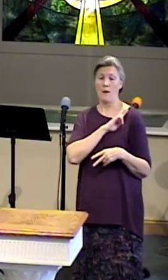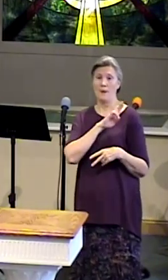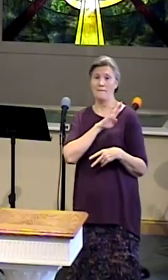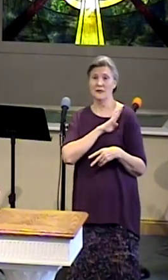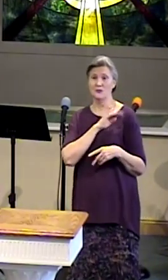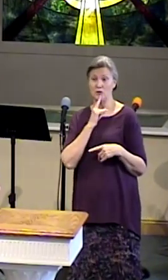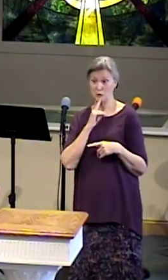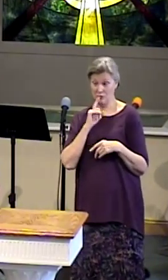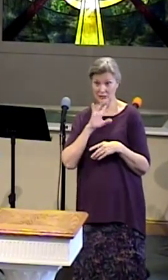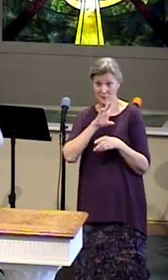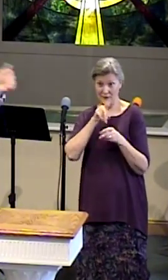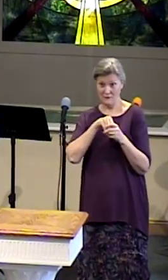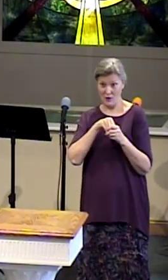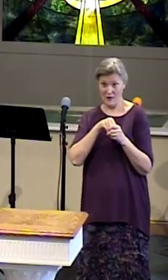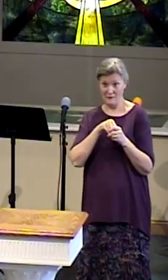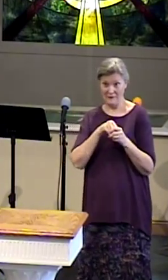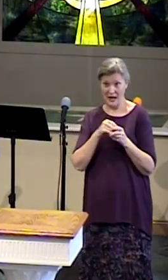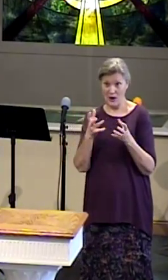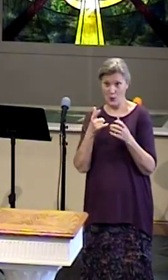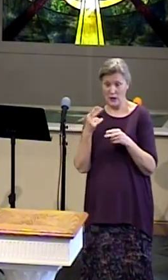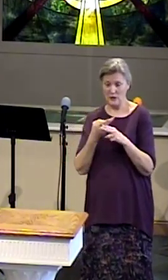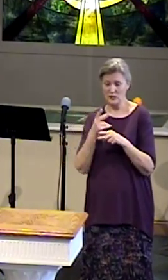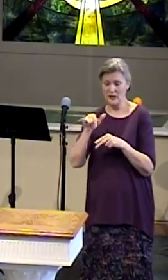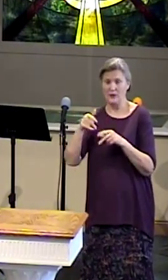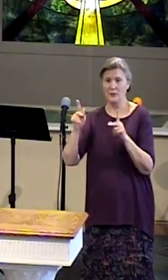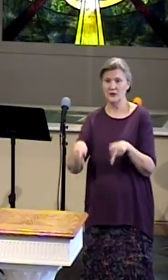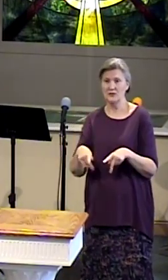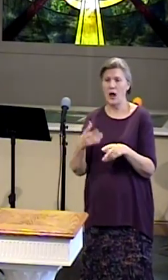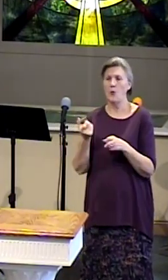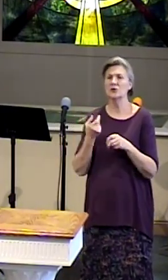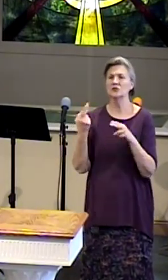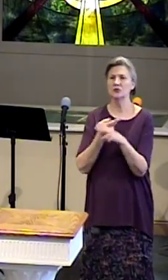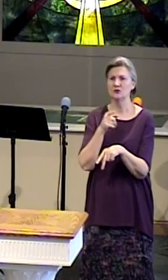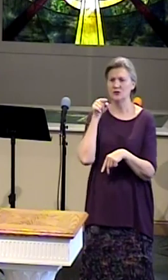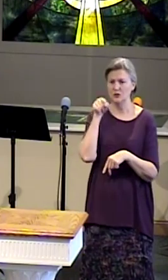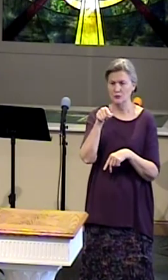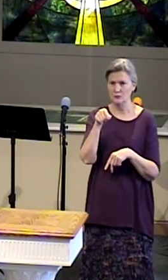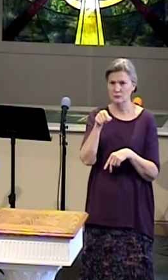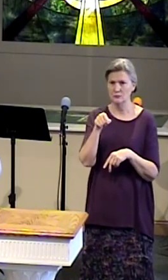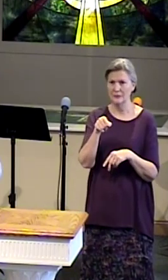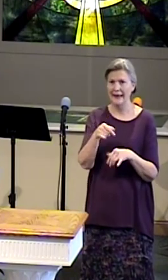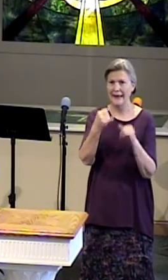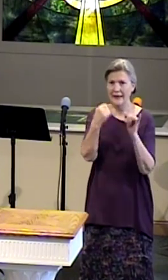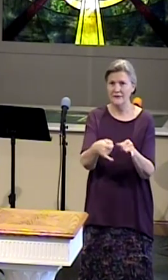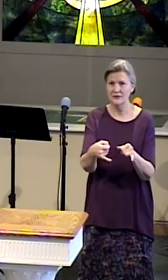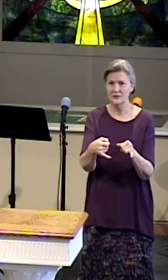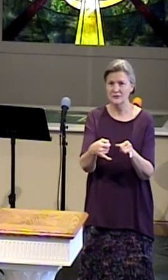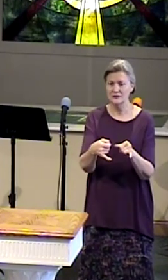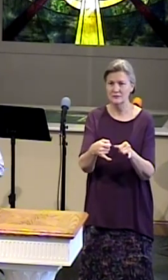invest. God doesn't want to use somebody else. He wants to use us.